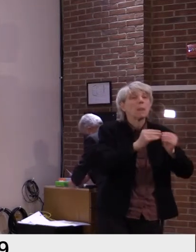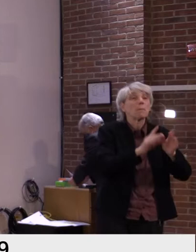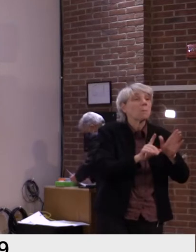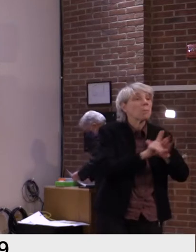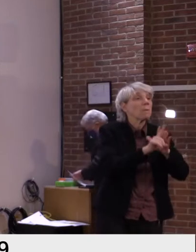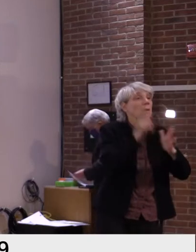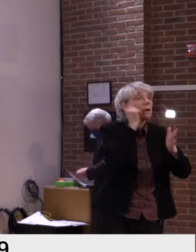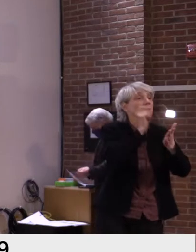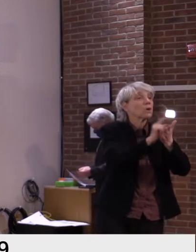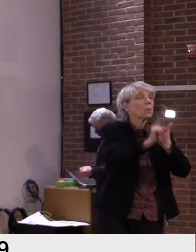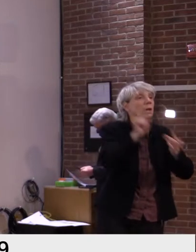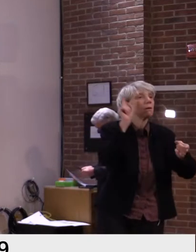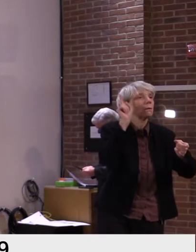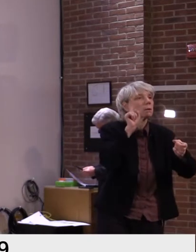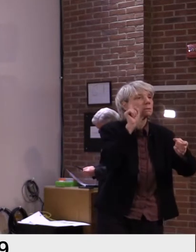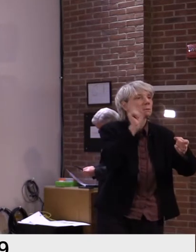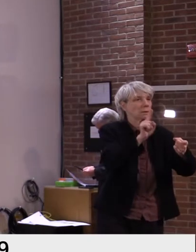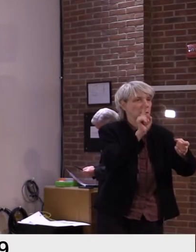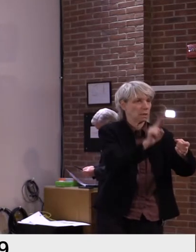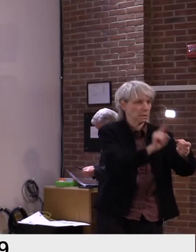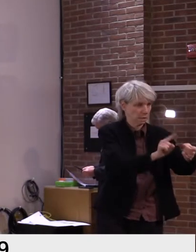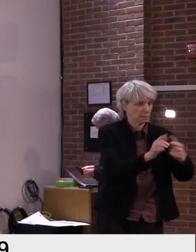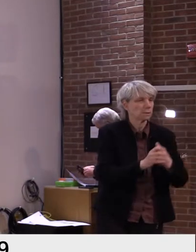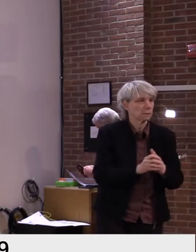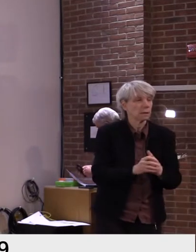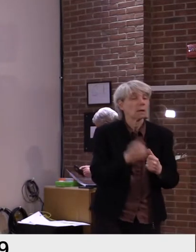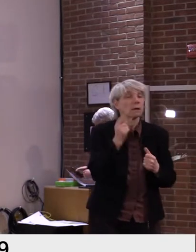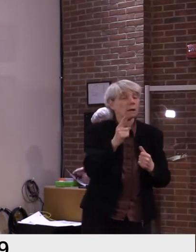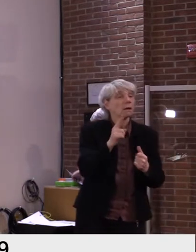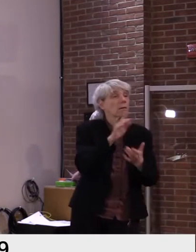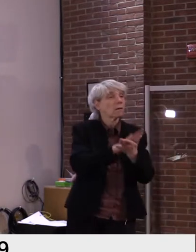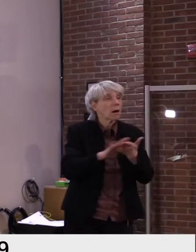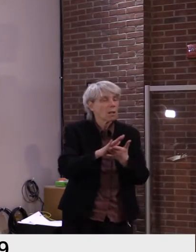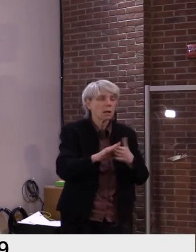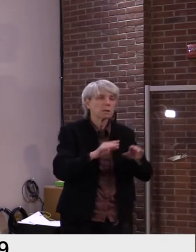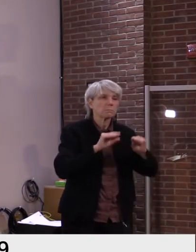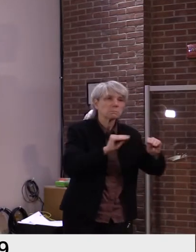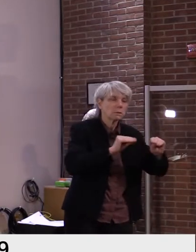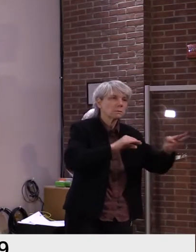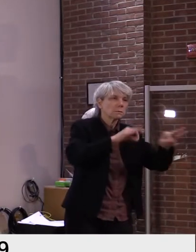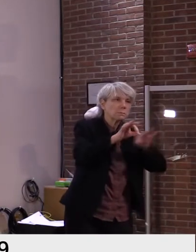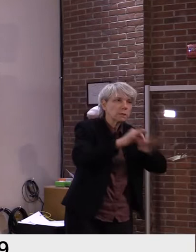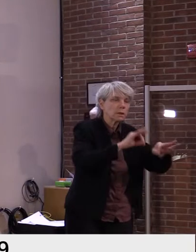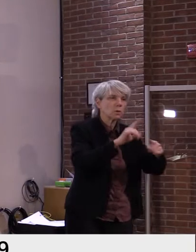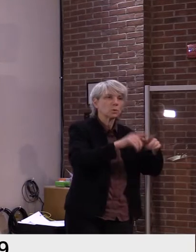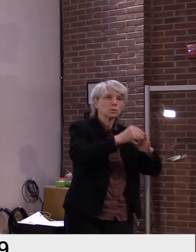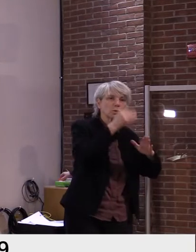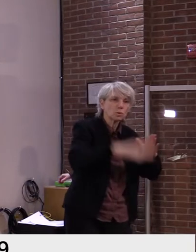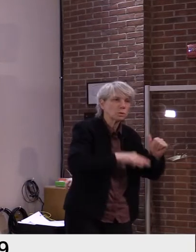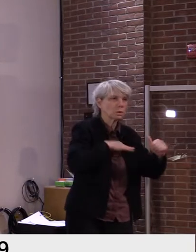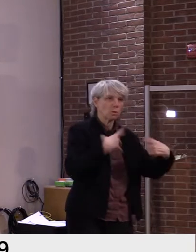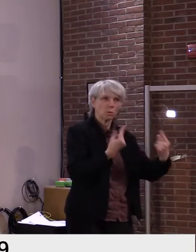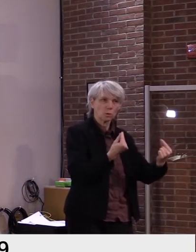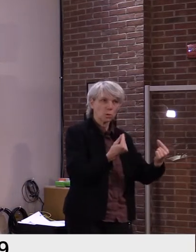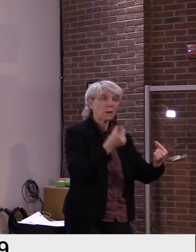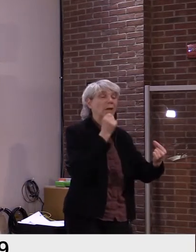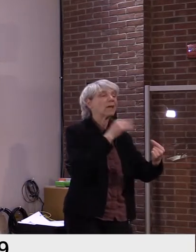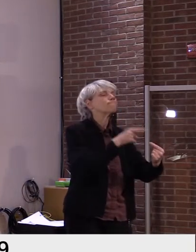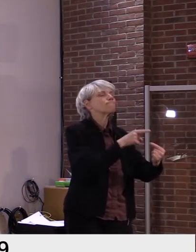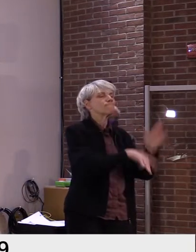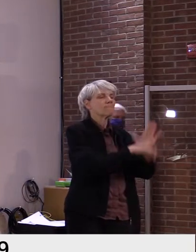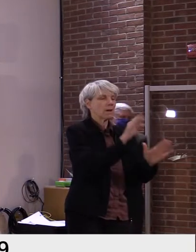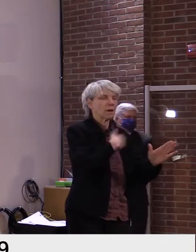are working to provide guidance to their health officials and students, especially those who require quarantine or are involved in